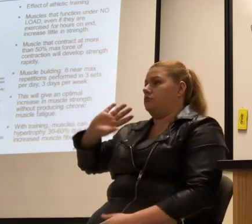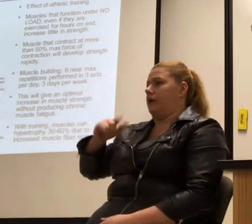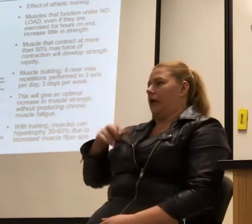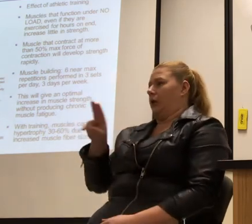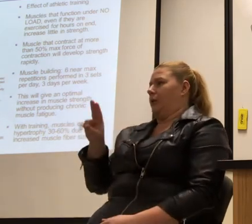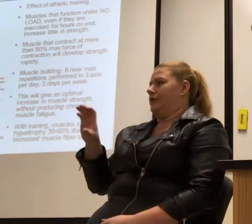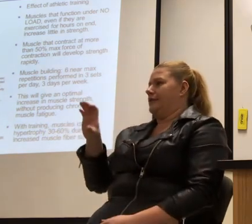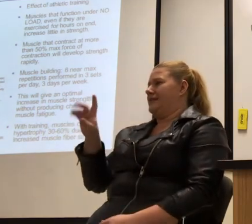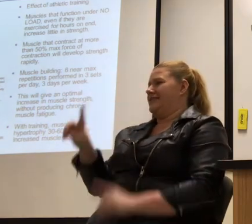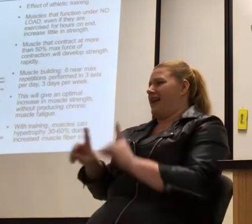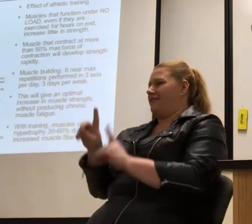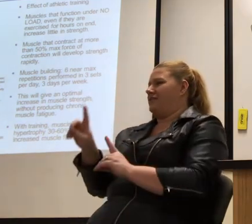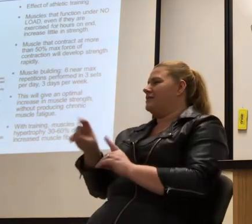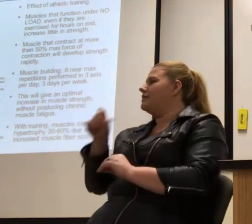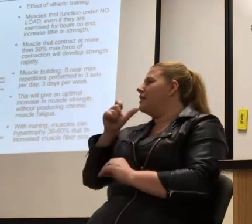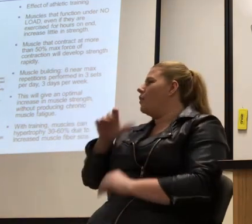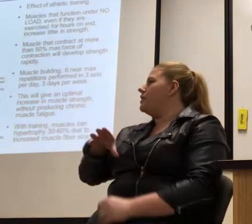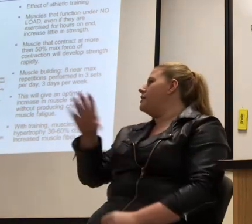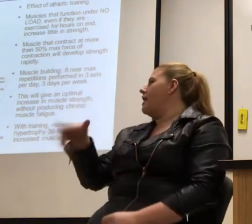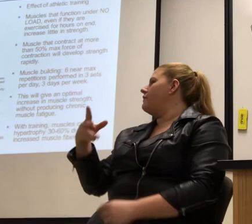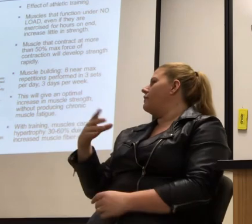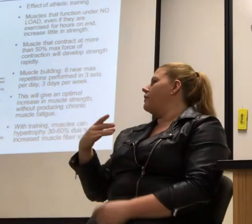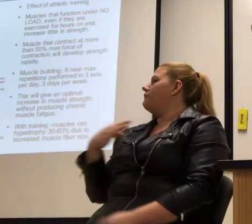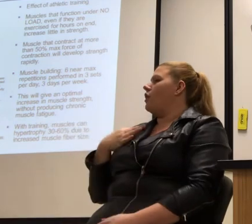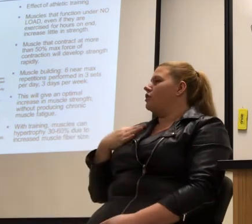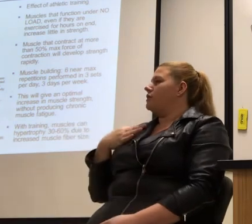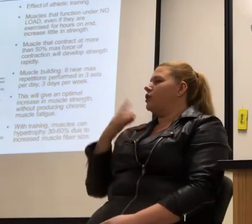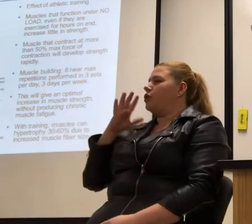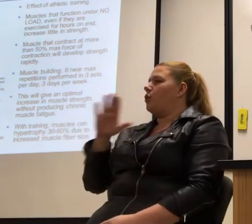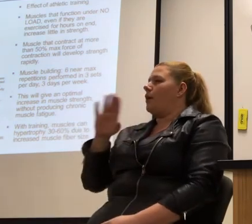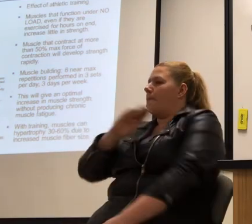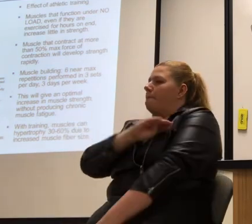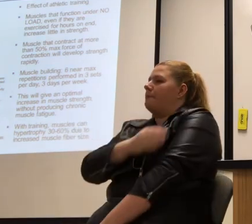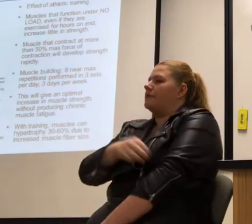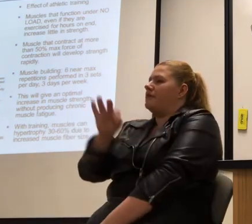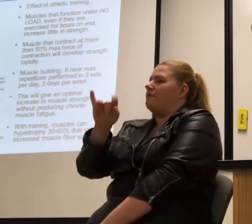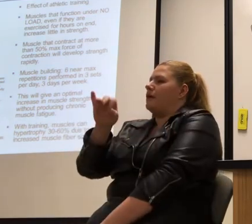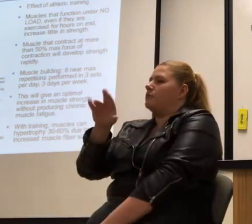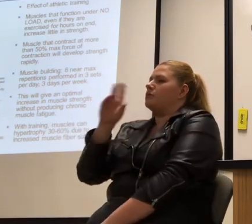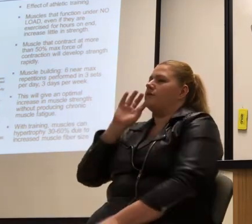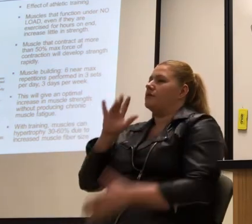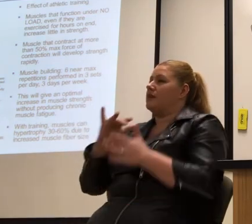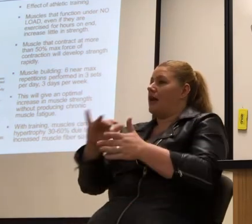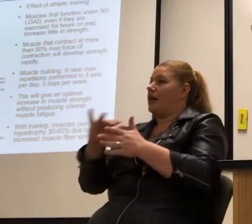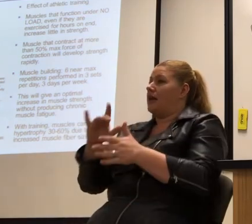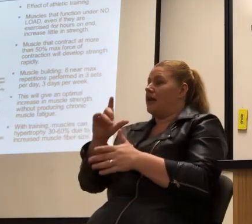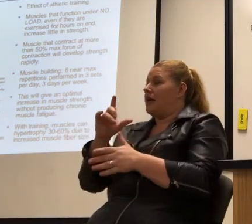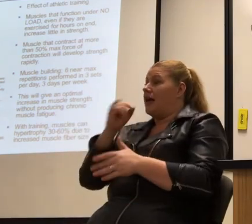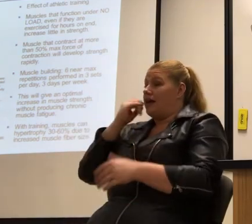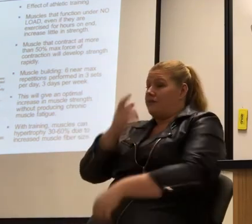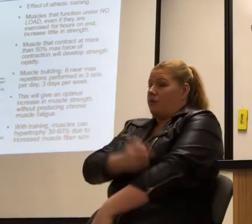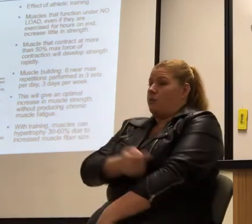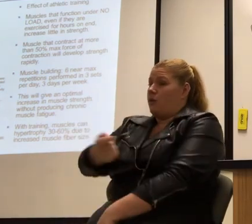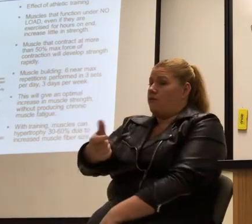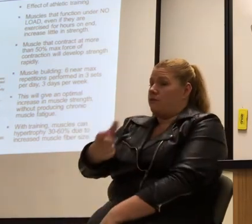Davis, he said, oh yeah, never volunteer your muscle fibers for study because once they remove them, they won't grow back. You don't get them back.